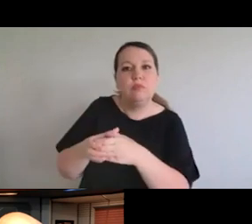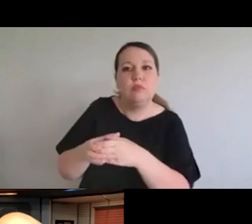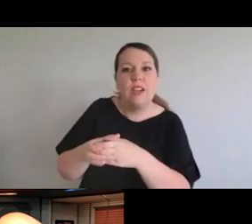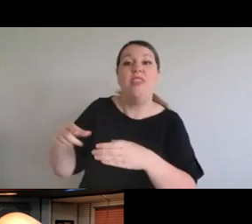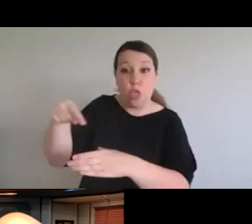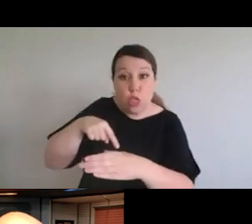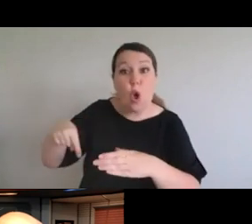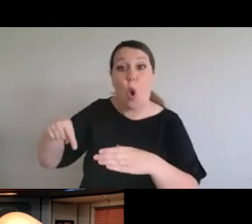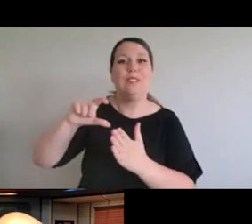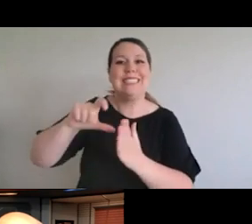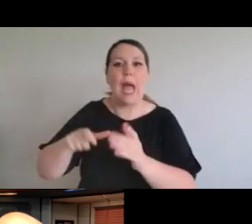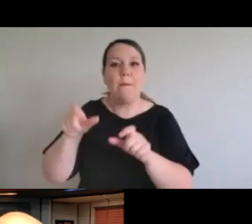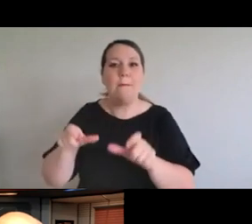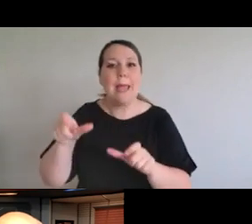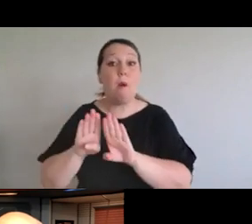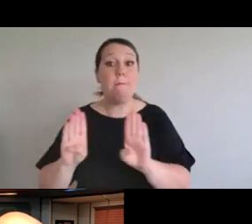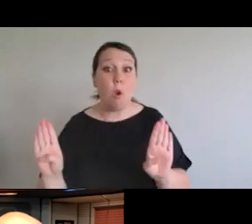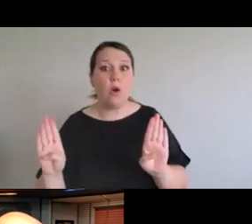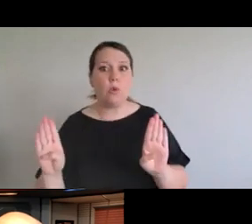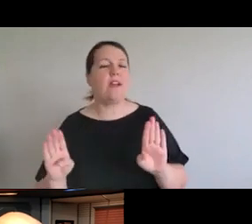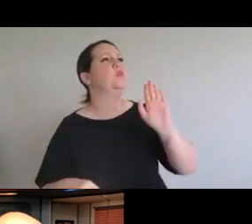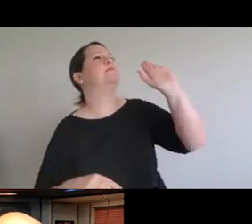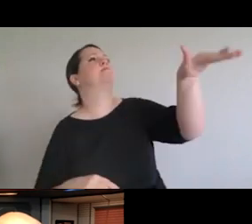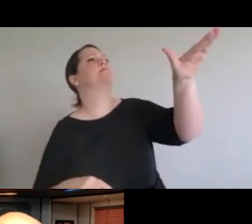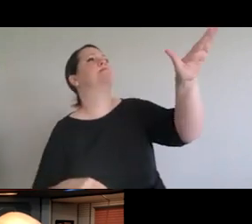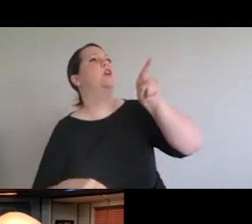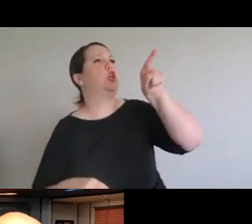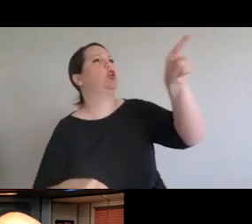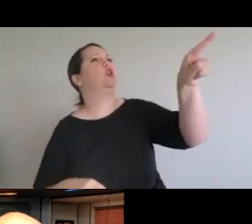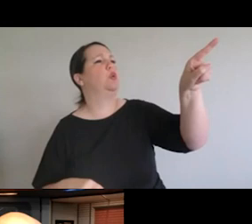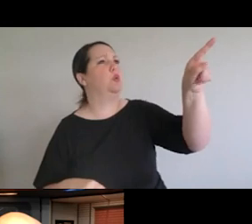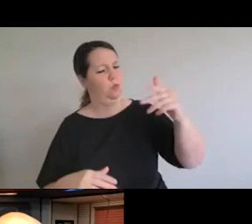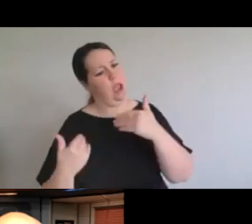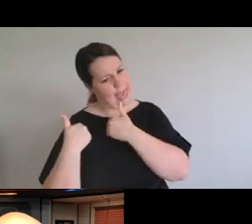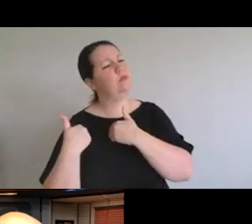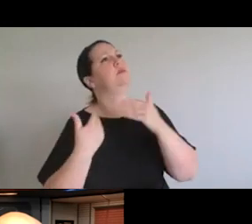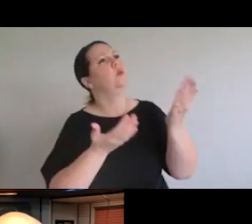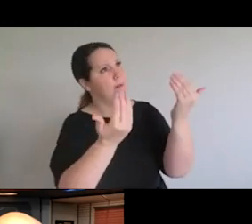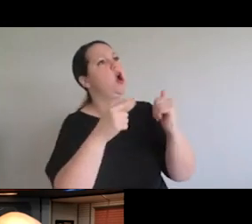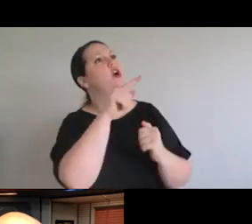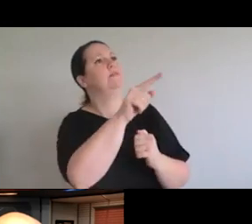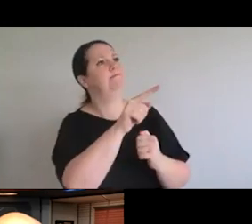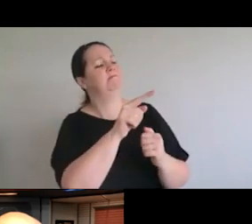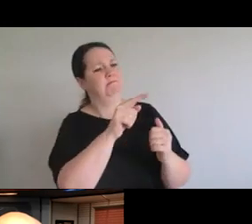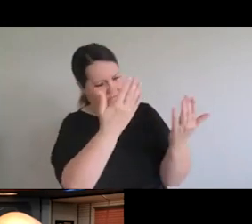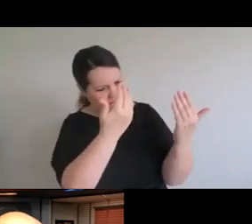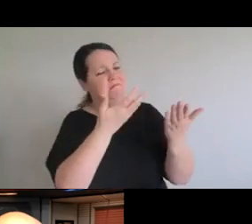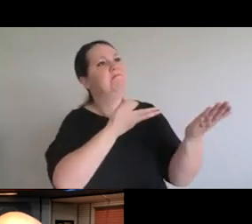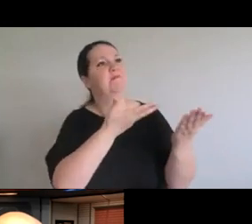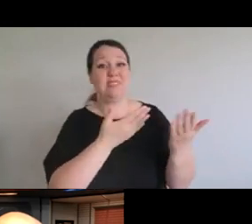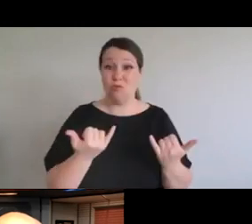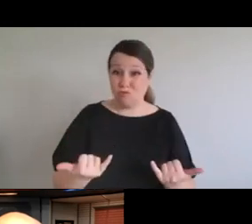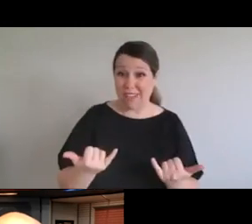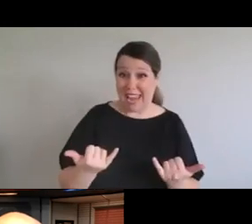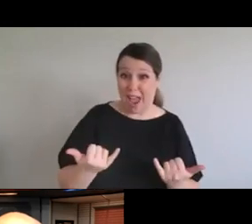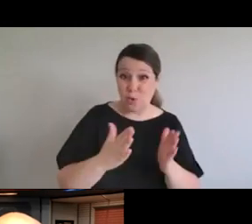accountable. Well, look how accountable the government's being right now to you folks in even